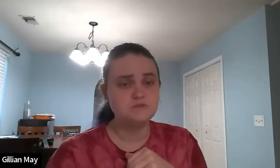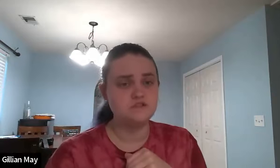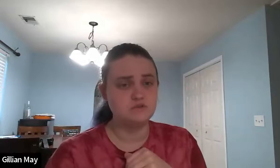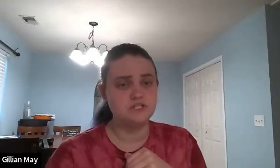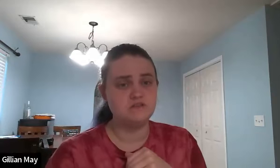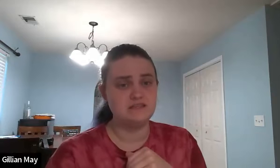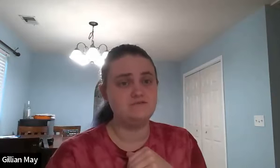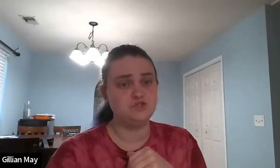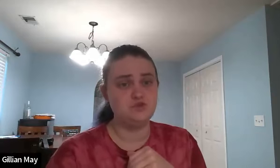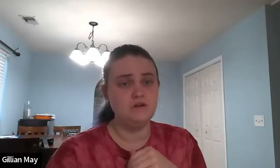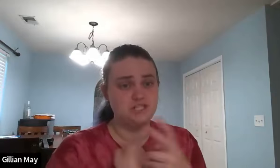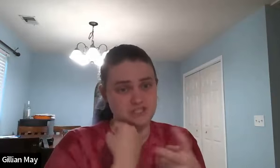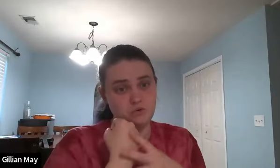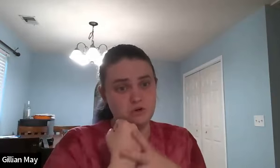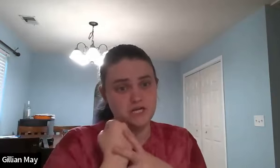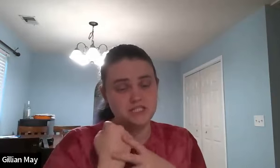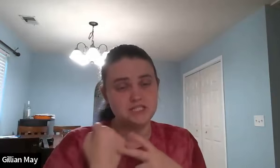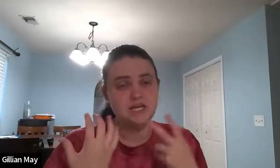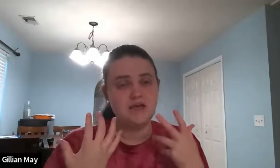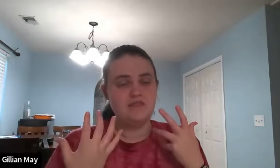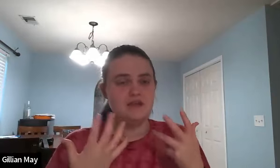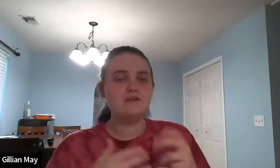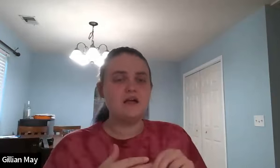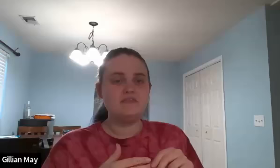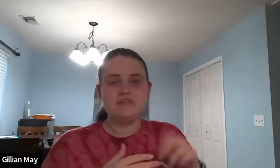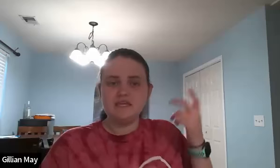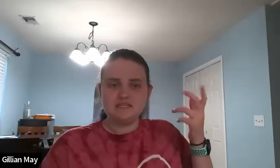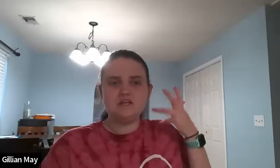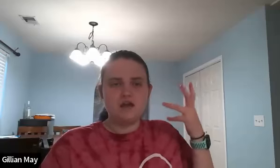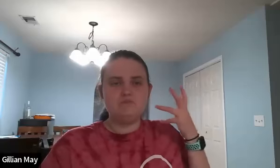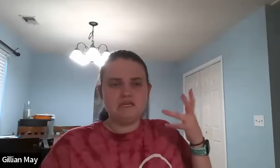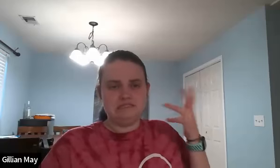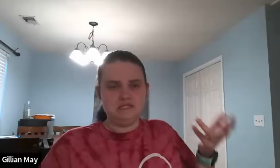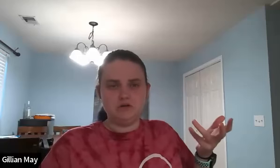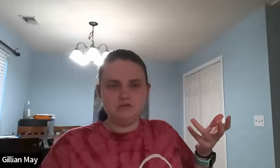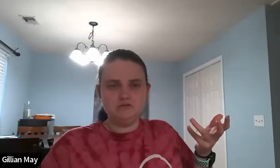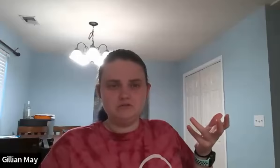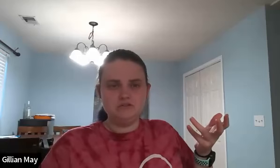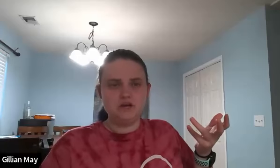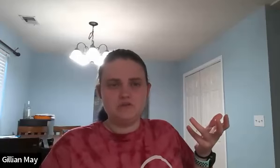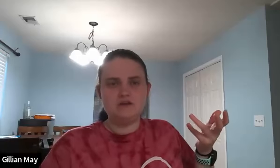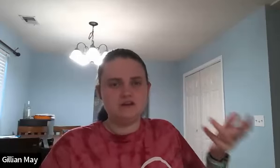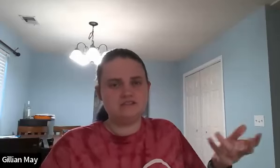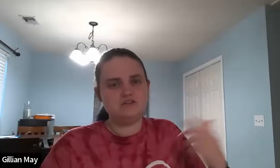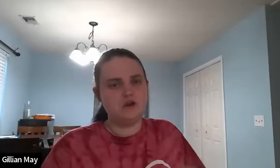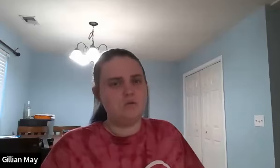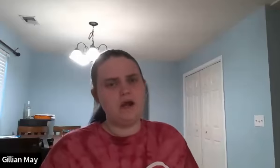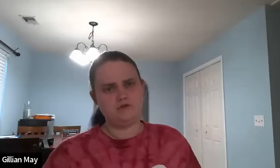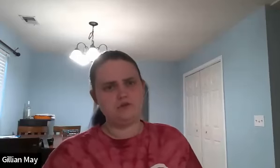spelled storage and the sign for storage is storage, they're like, it's not a big deal. They're not going to sit there and go, wow, you don't